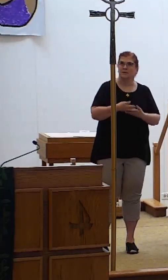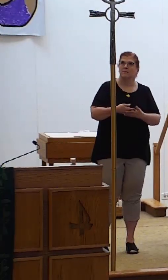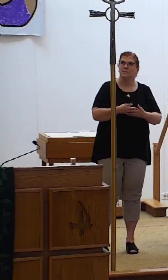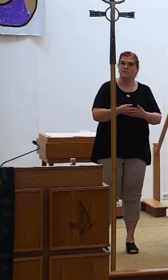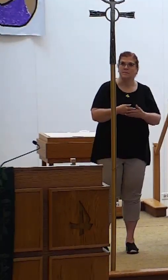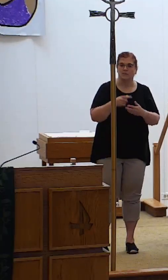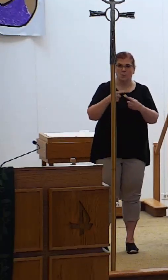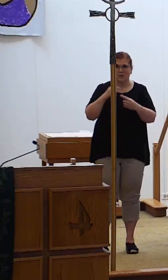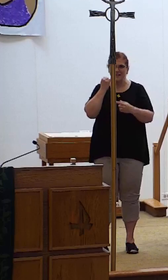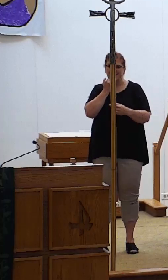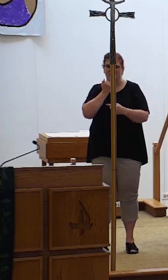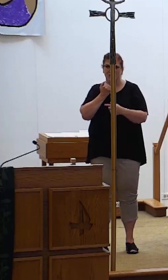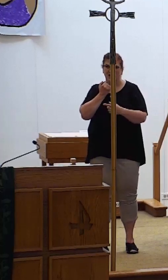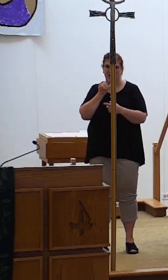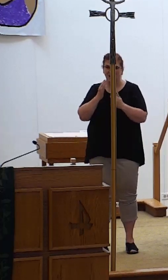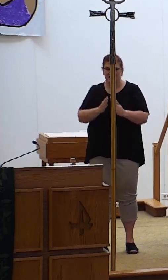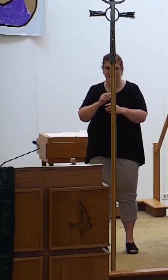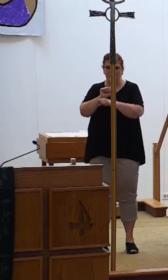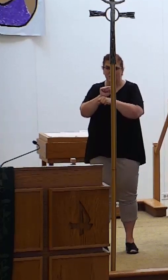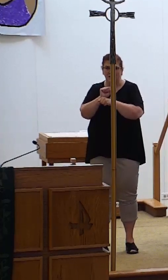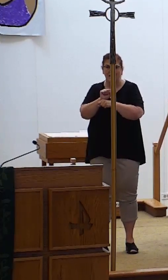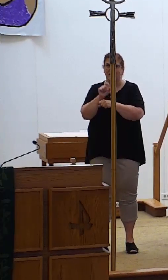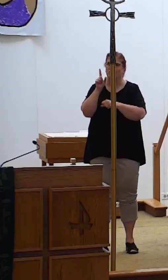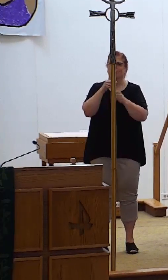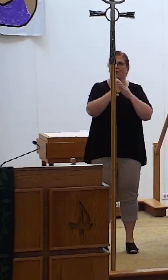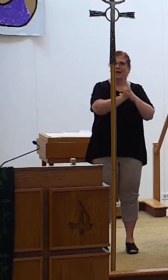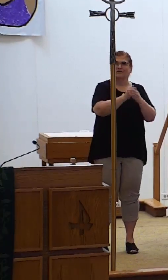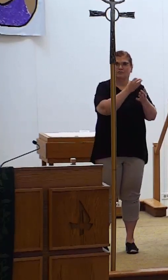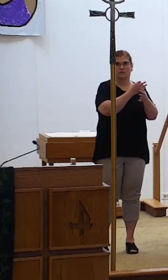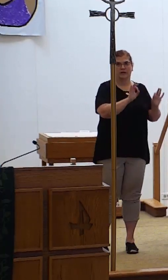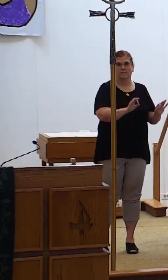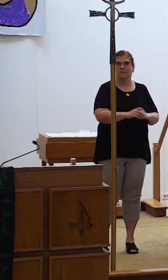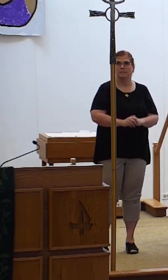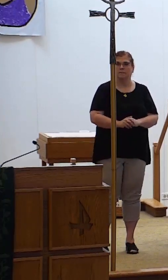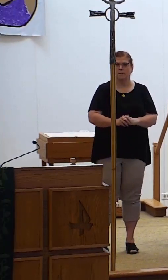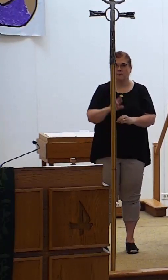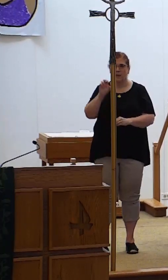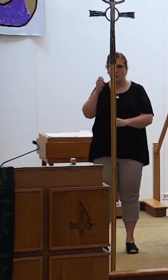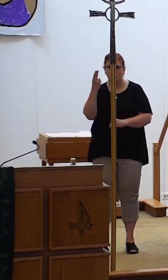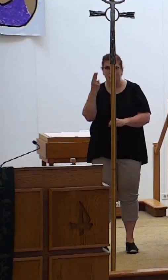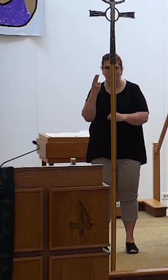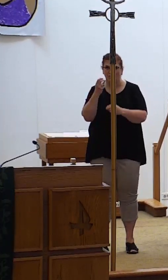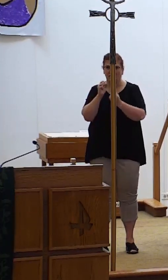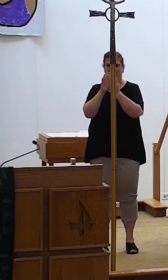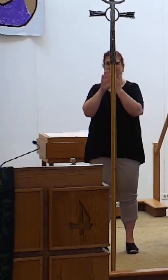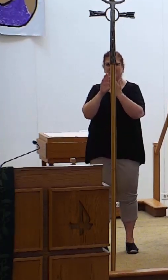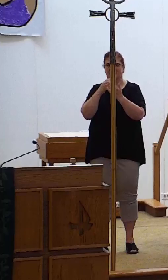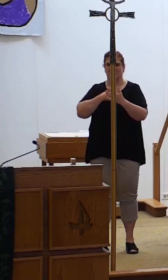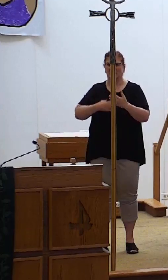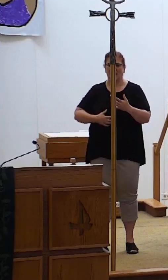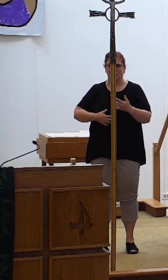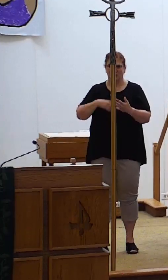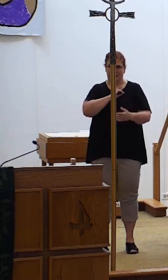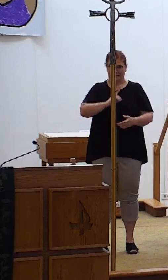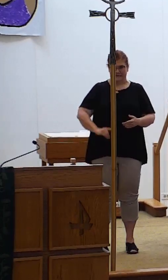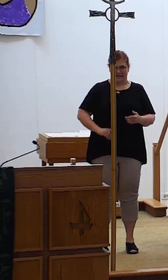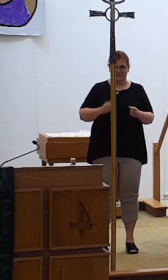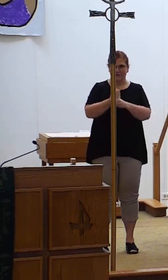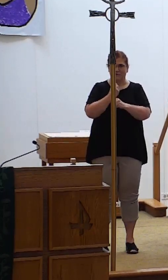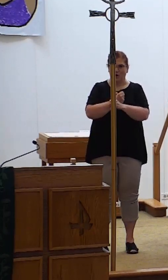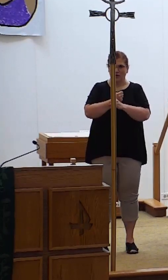When the Israelites were enslaved, you led them to freedom. Ruth faced starvation. David fought